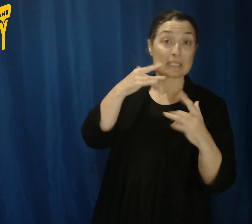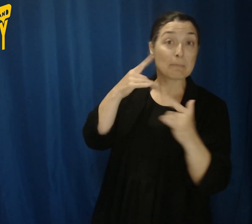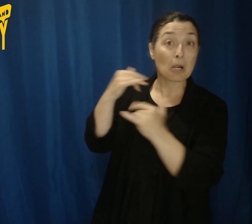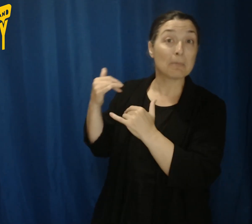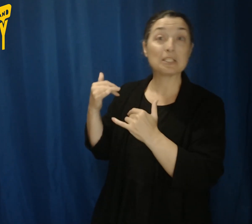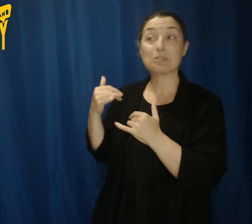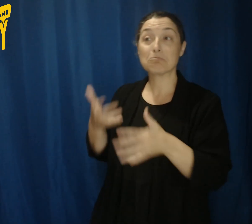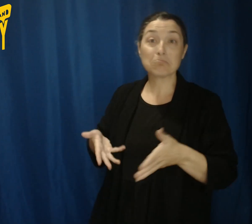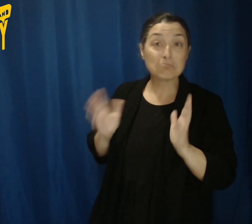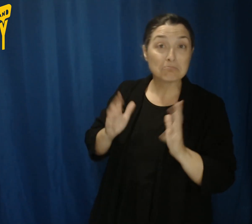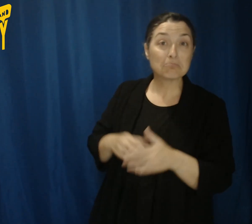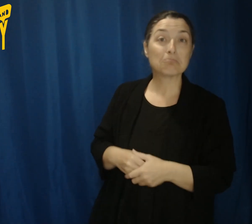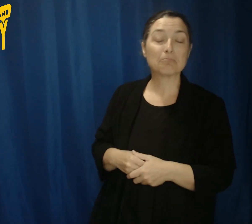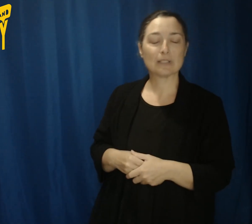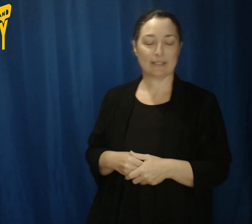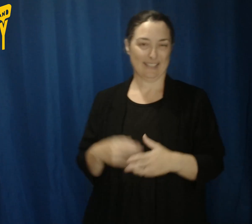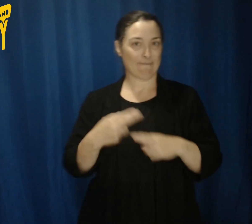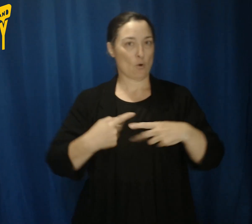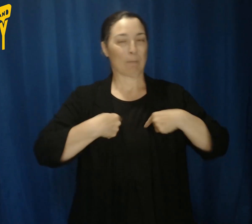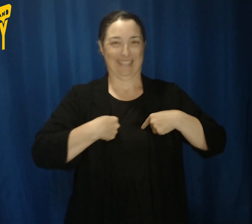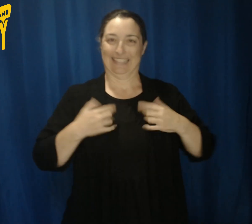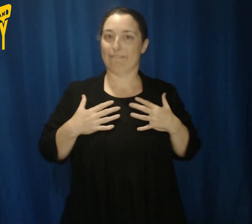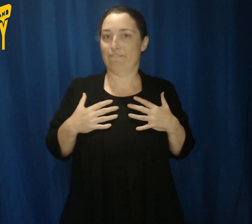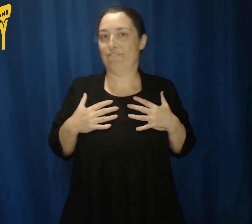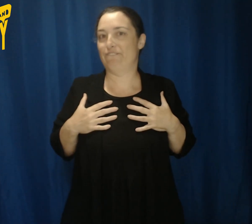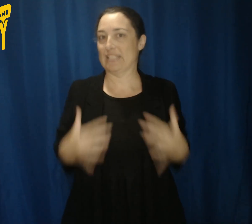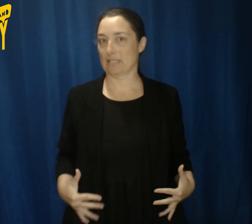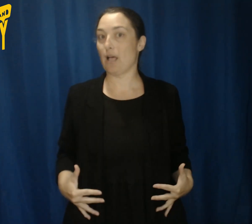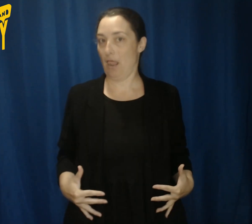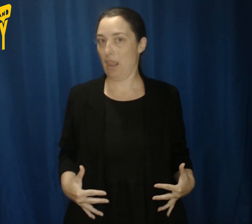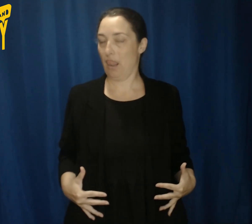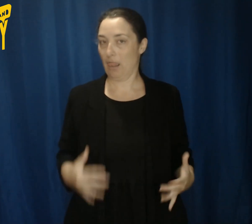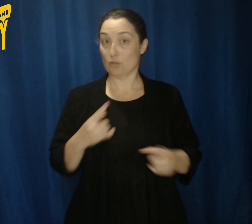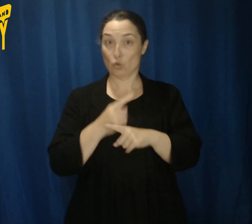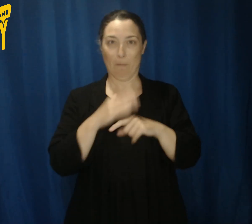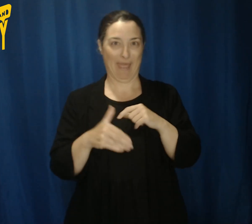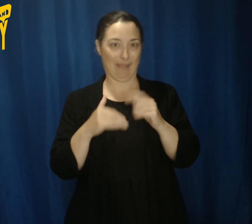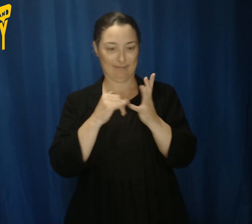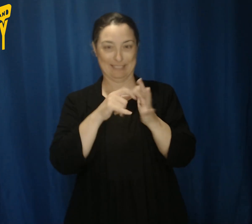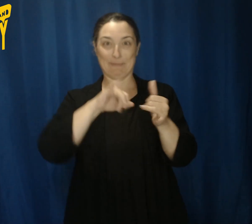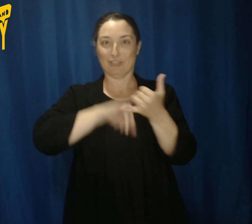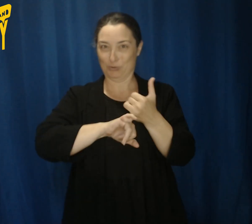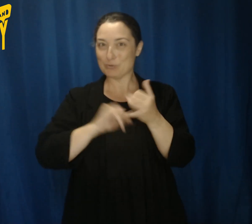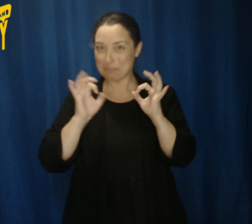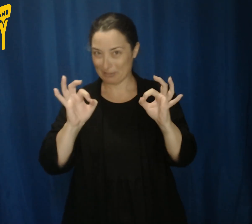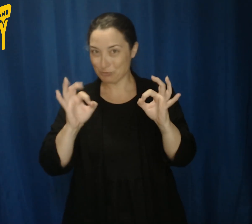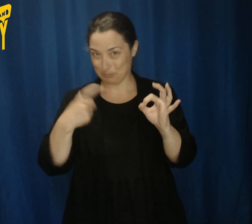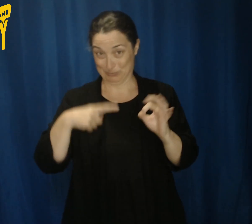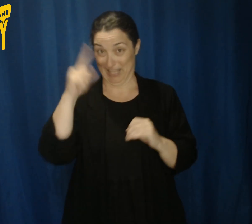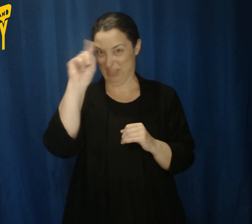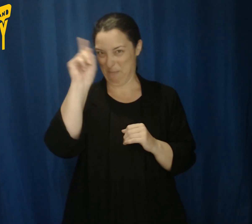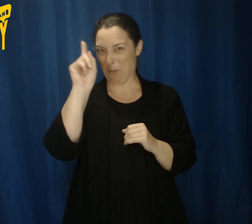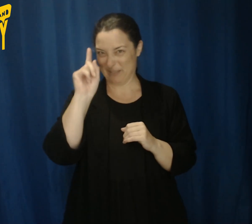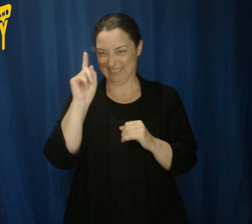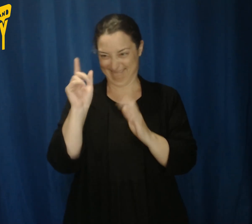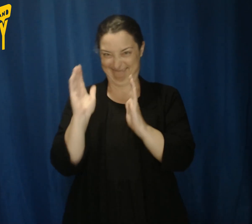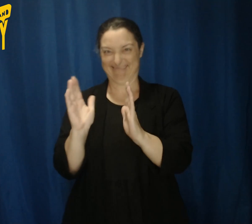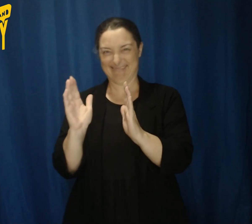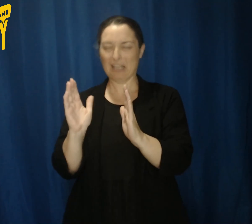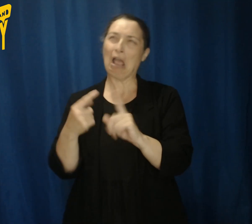experiment? For me, it's very physical, talking about Specials, because it's right in my face at the moment. I probably could talk about some of the other things if I thought about it, but Specials